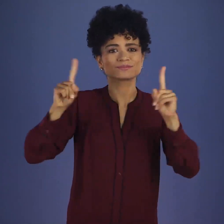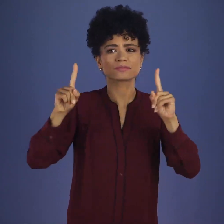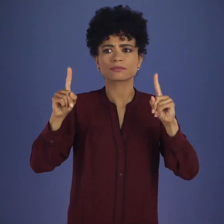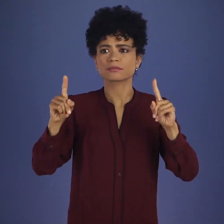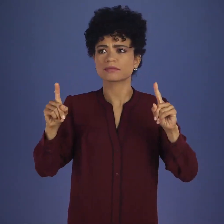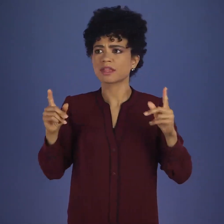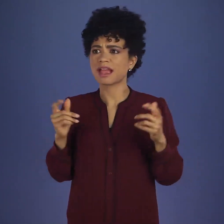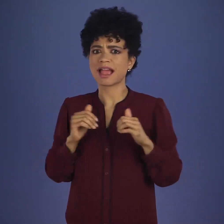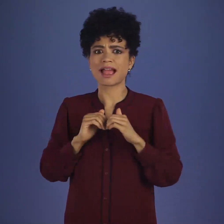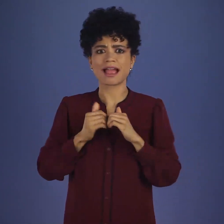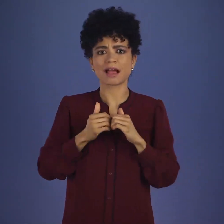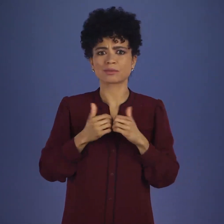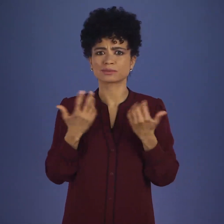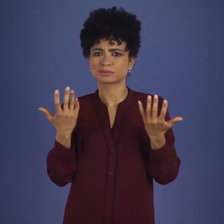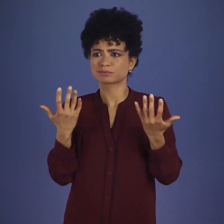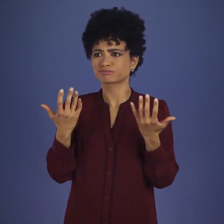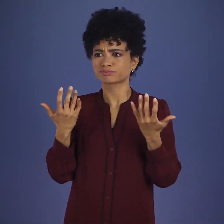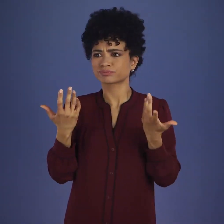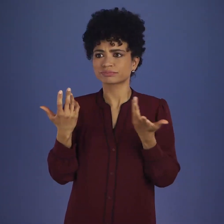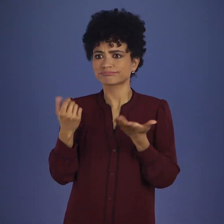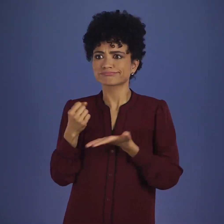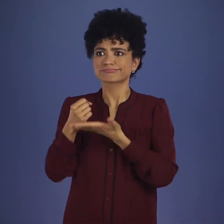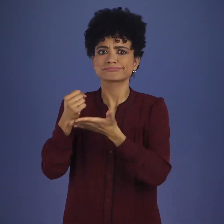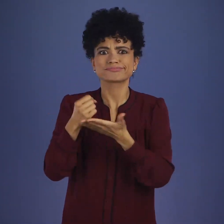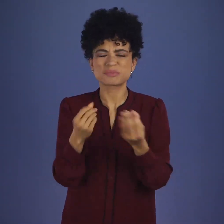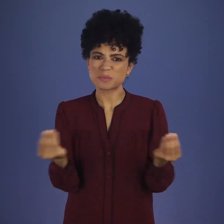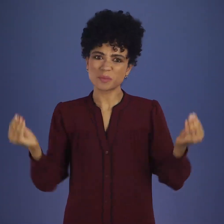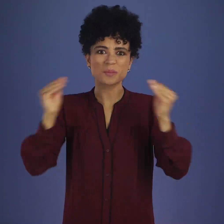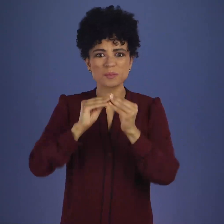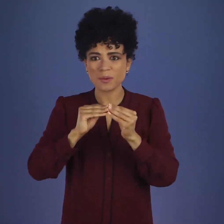most good for the most alcoholics.